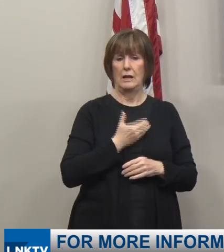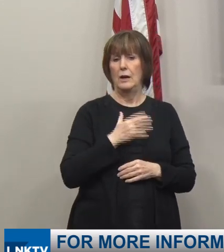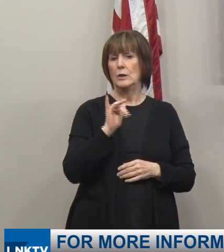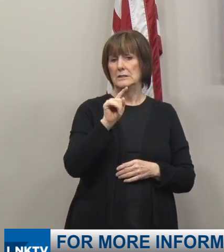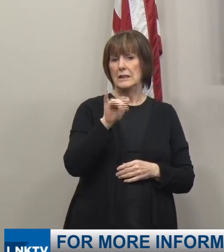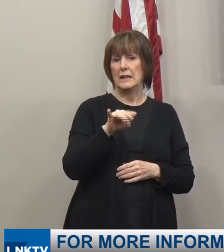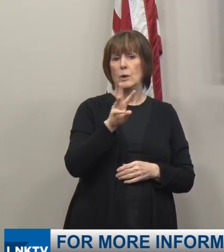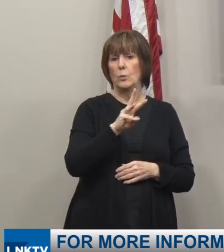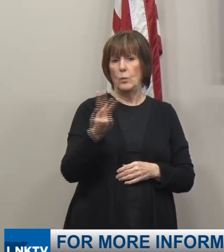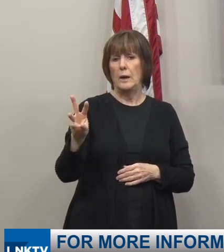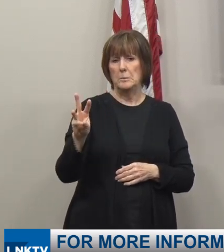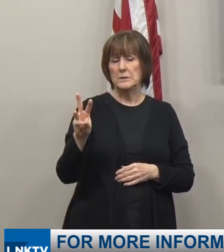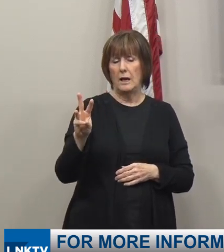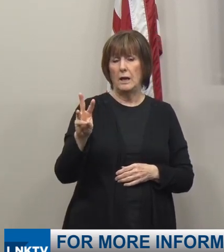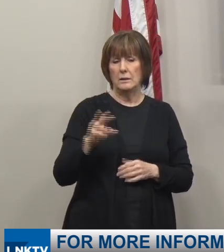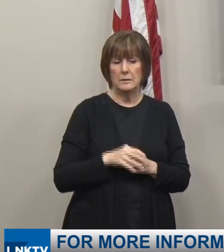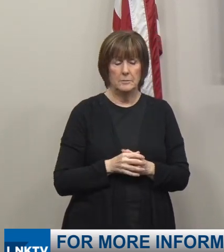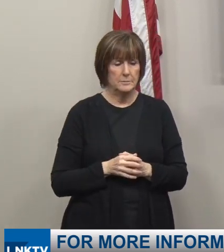website,